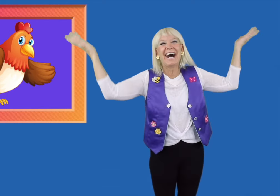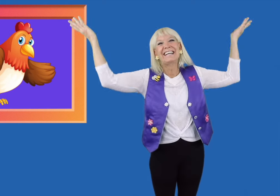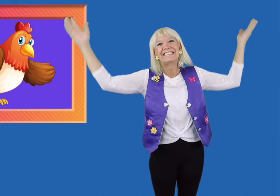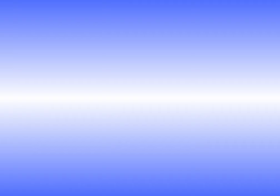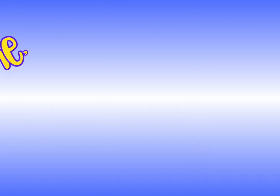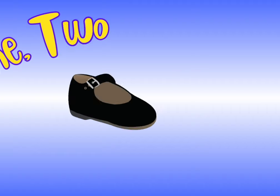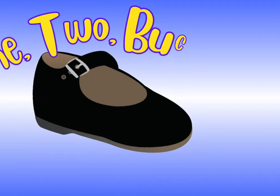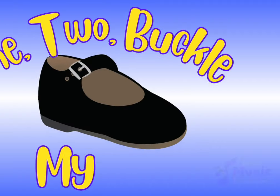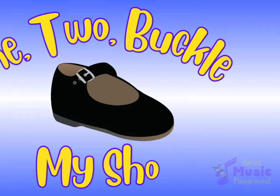ha.